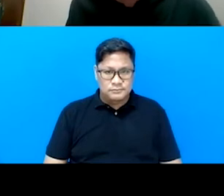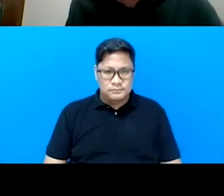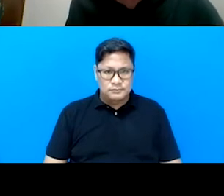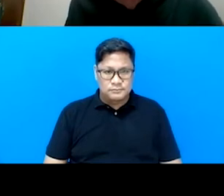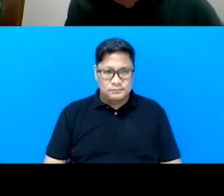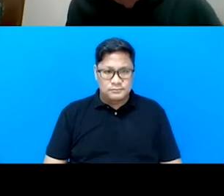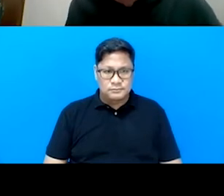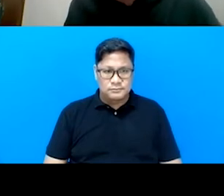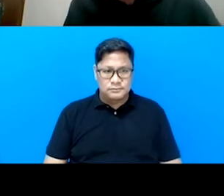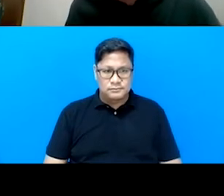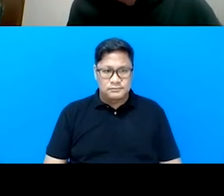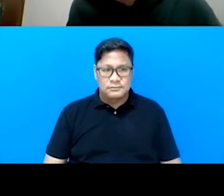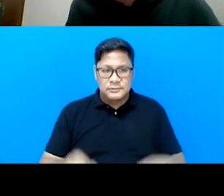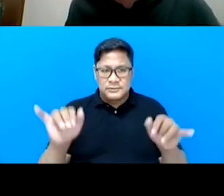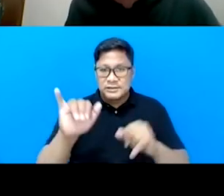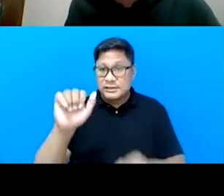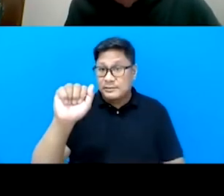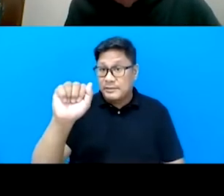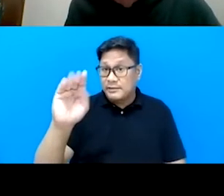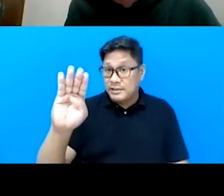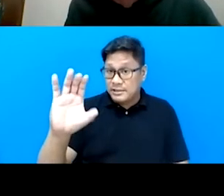Same here, A, B, and C, space underneath.